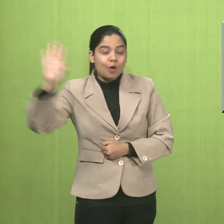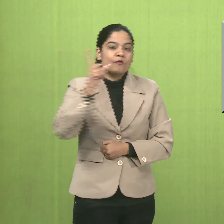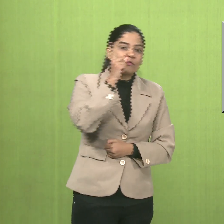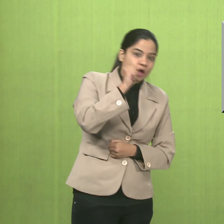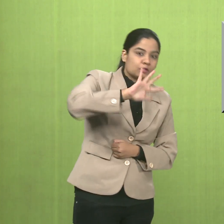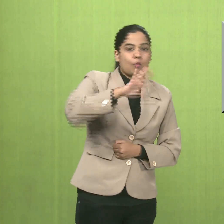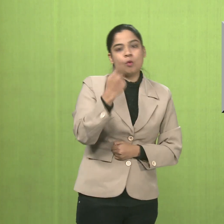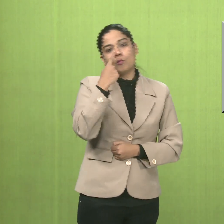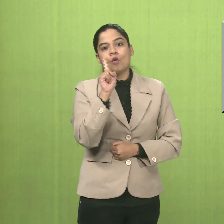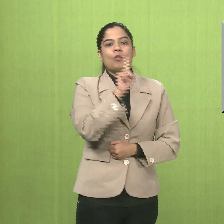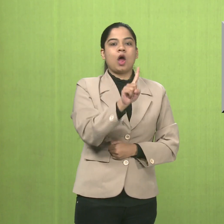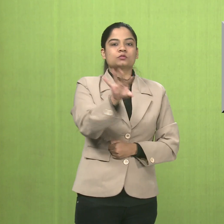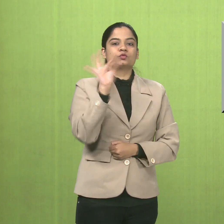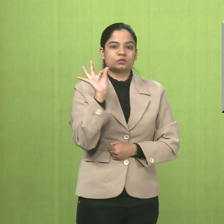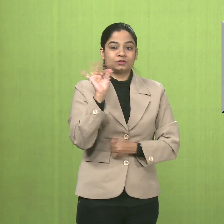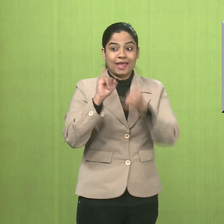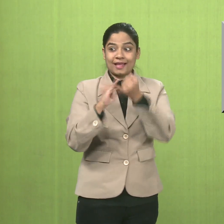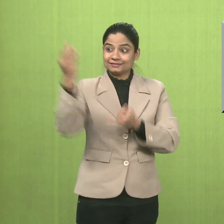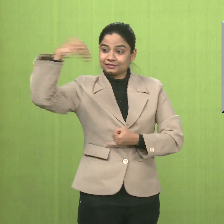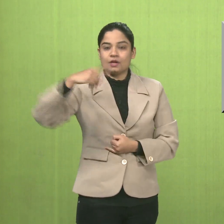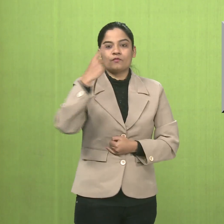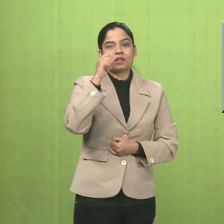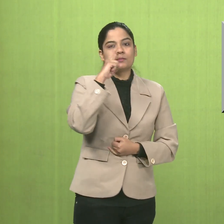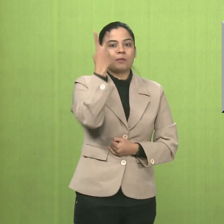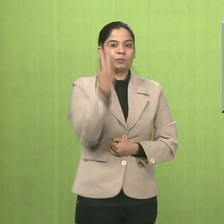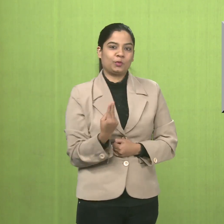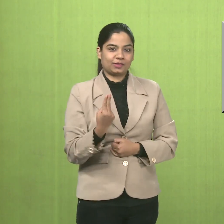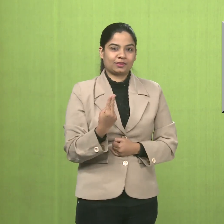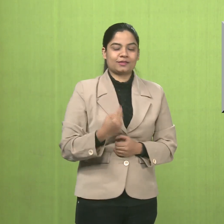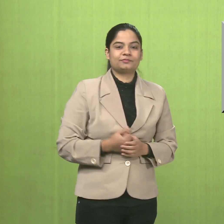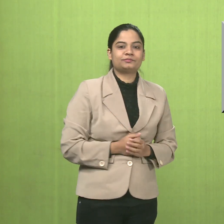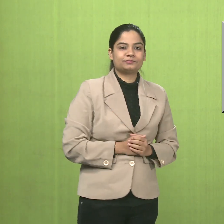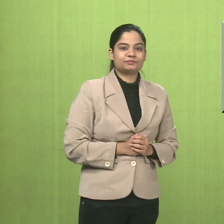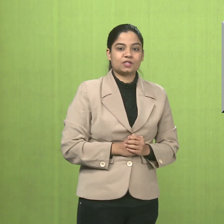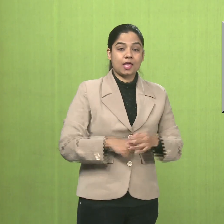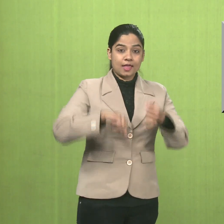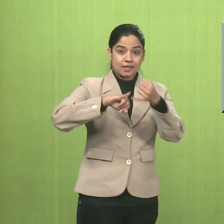mother, but parents, when it becomes both the father and the mother.